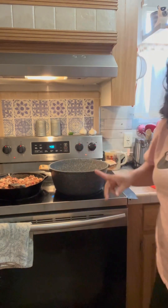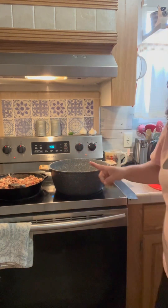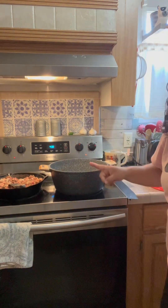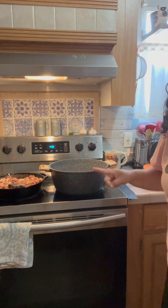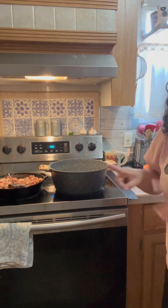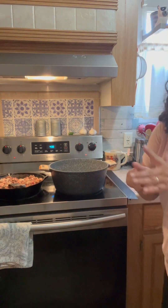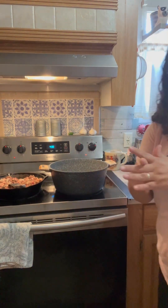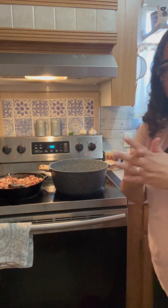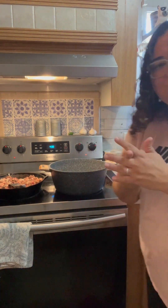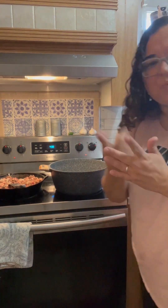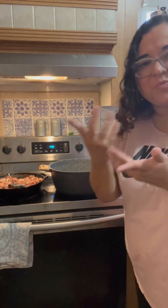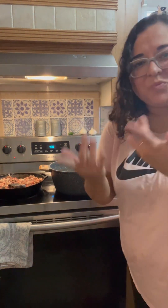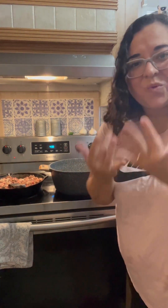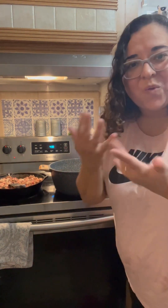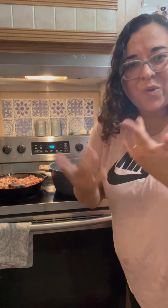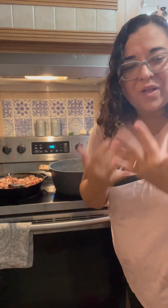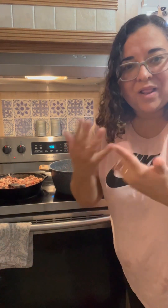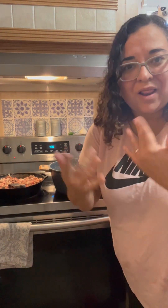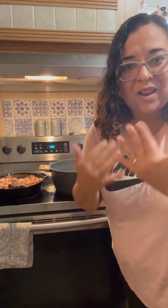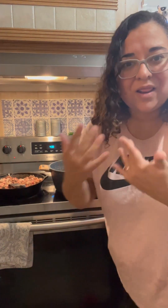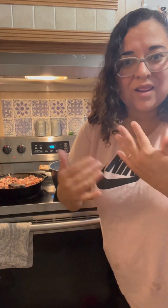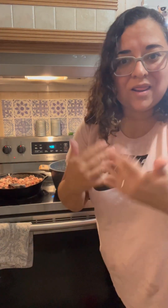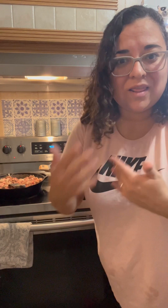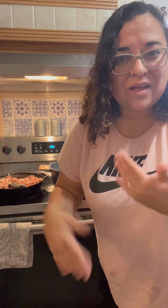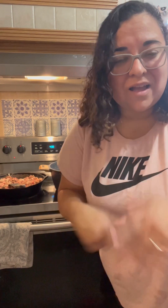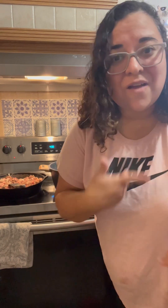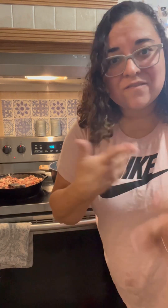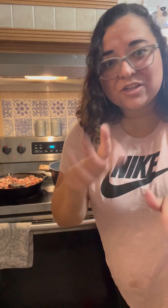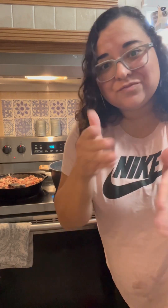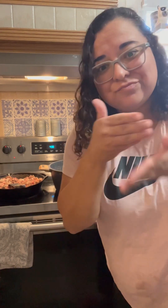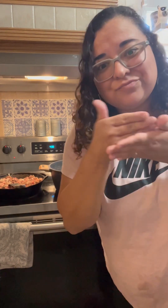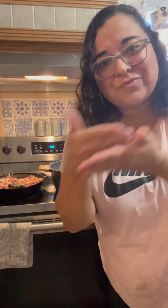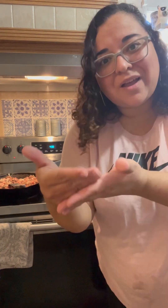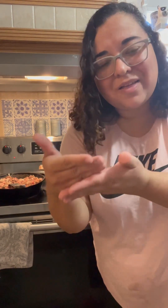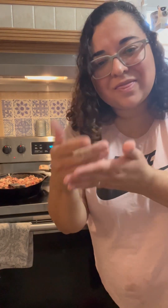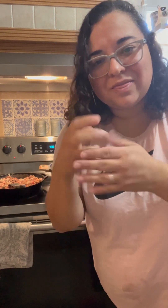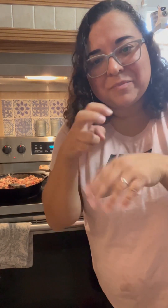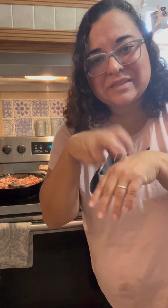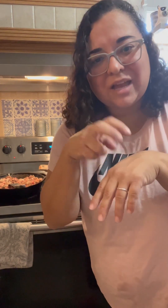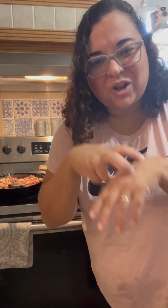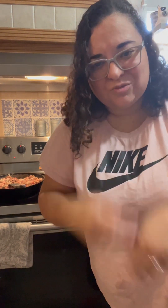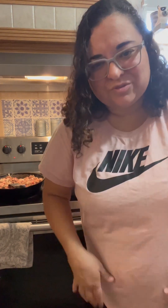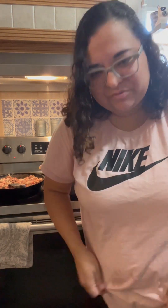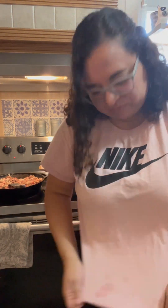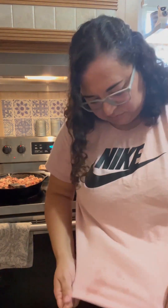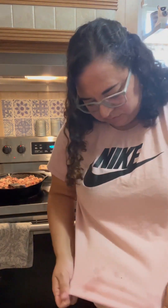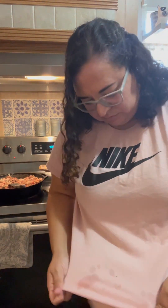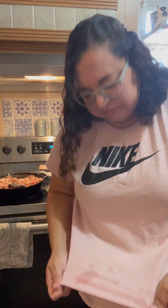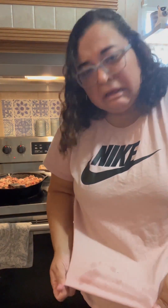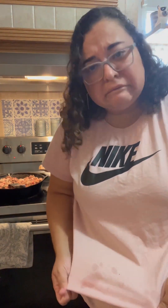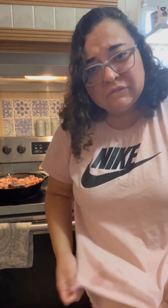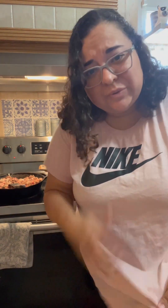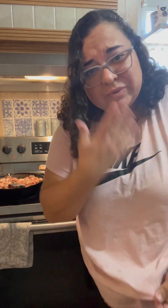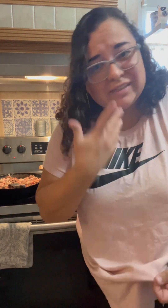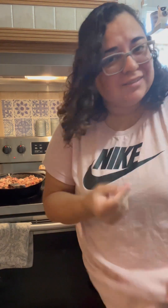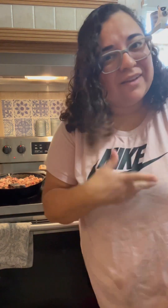full of water. This is the size pot I'm using. It's going to start to boil. I've already sliced the